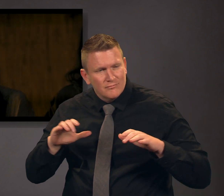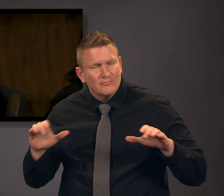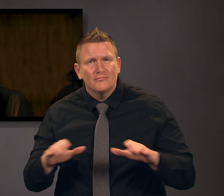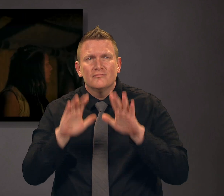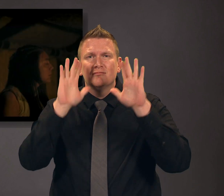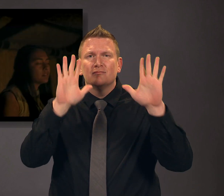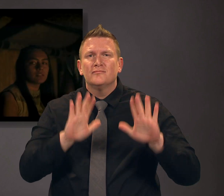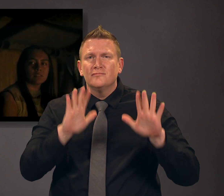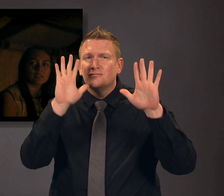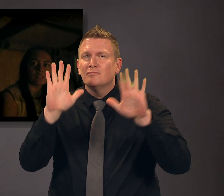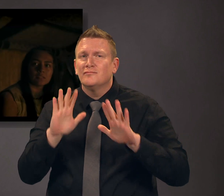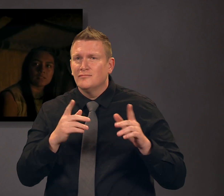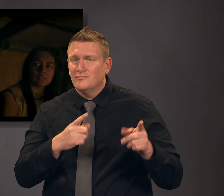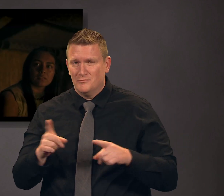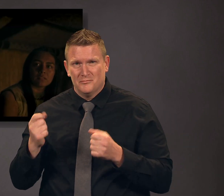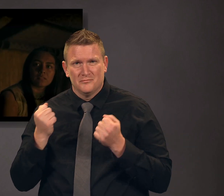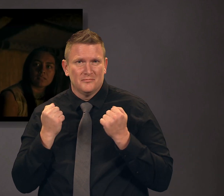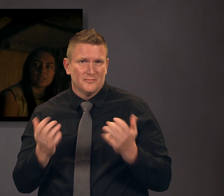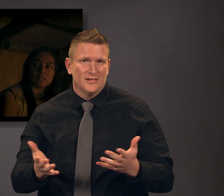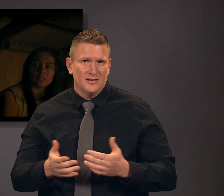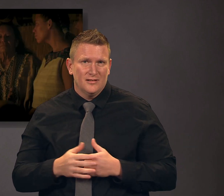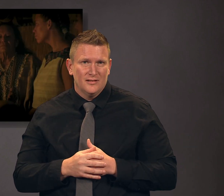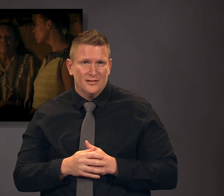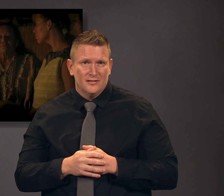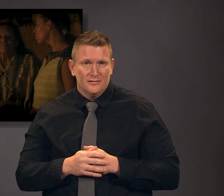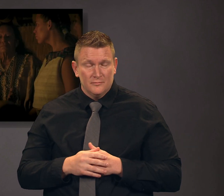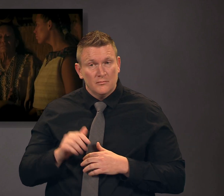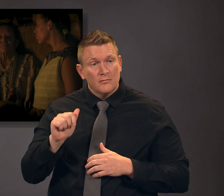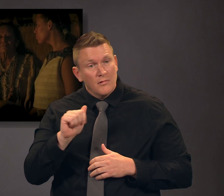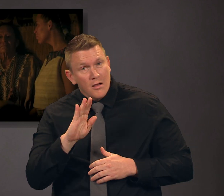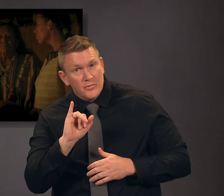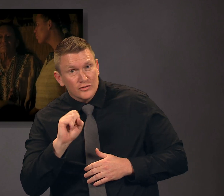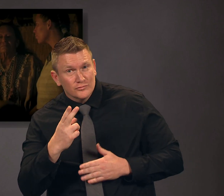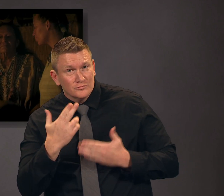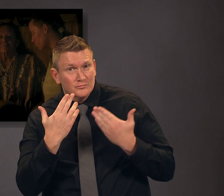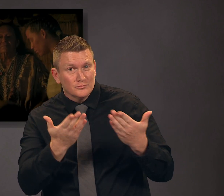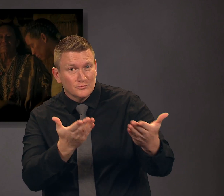name. Abish, bring him to me.